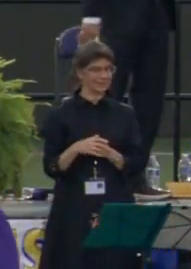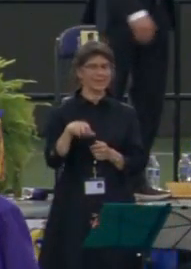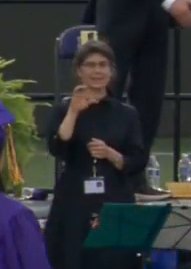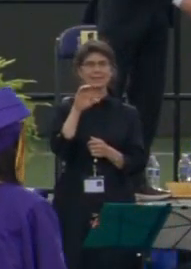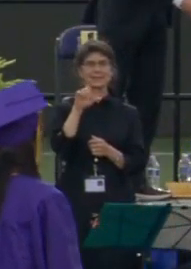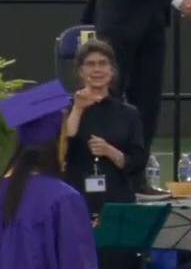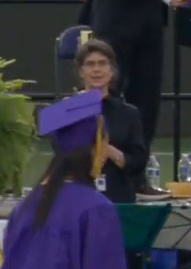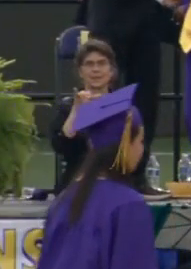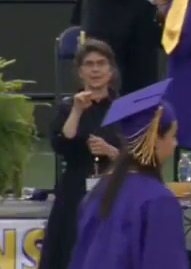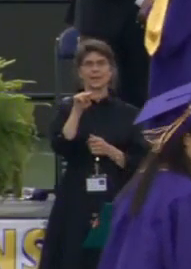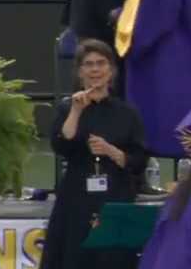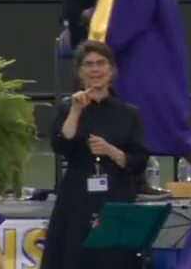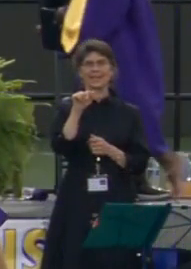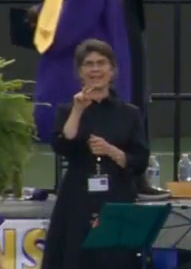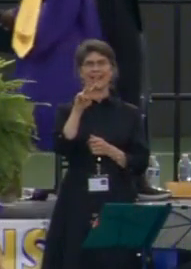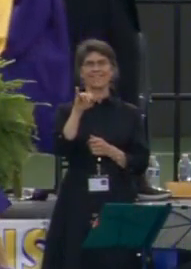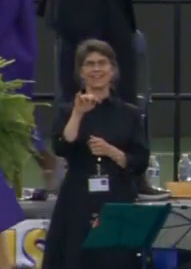Clintavian Bursey.